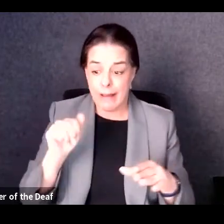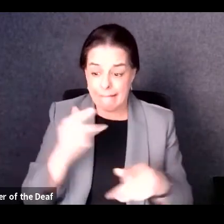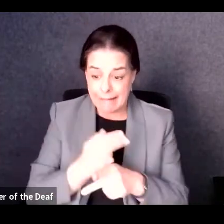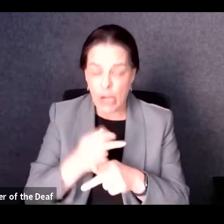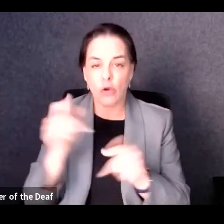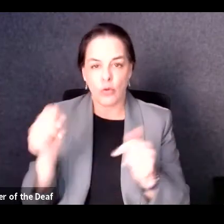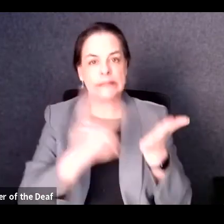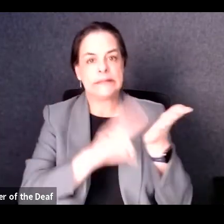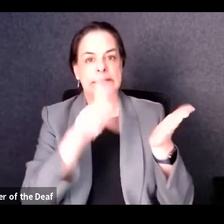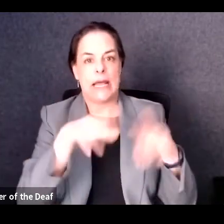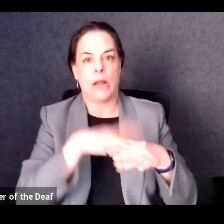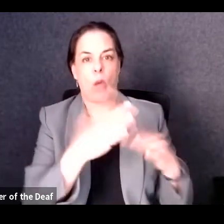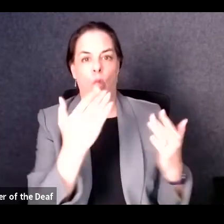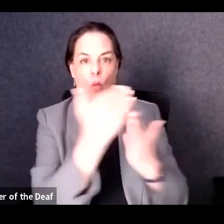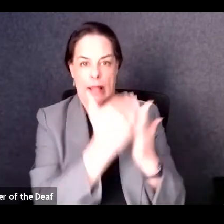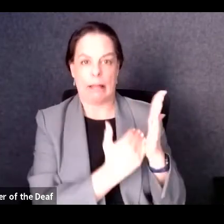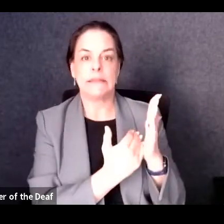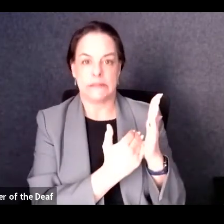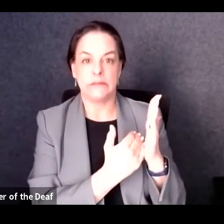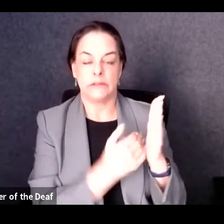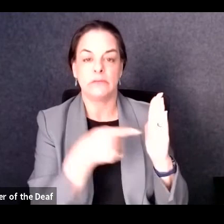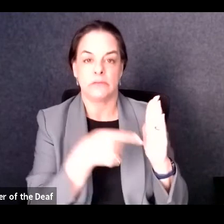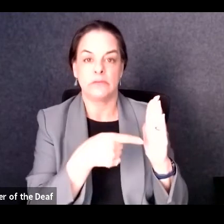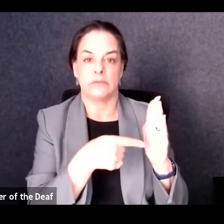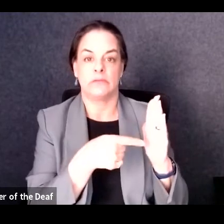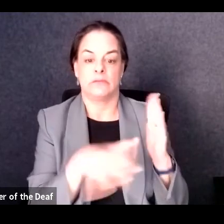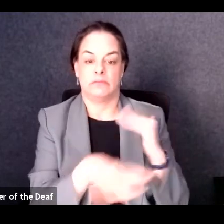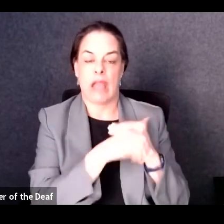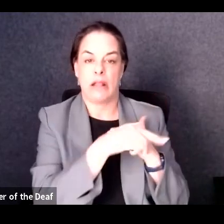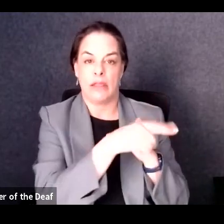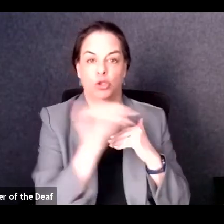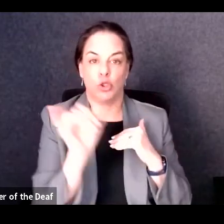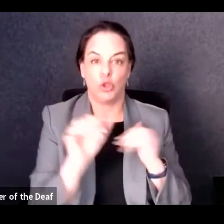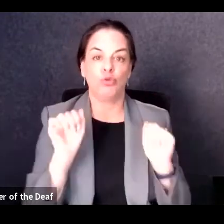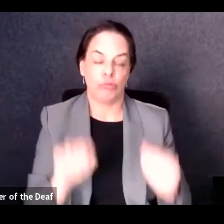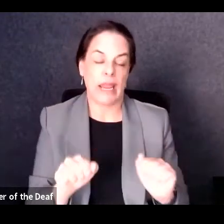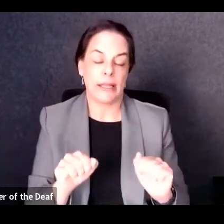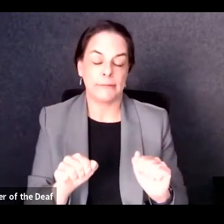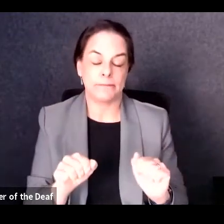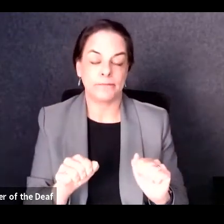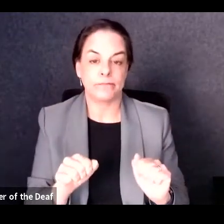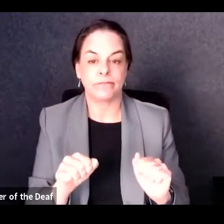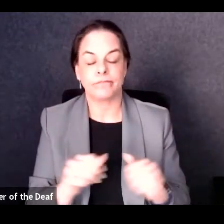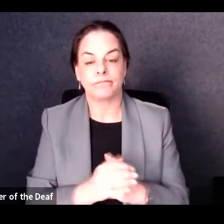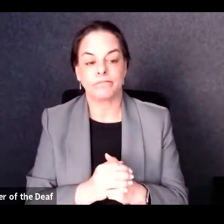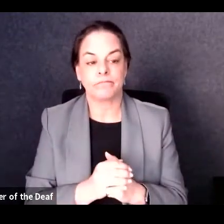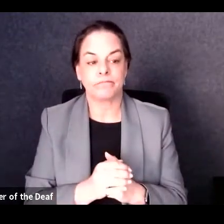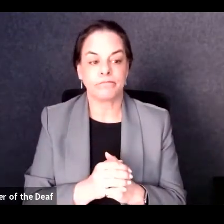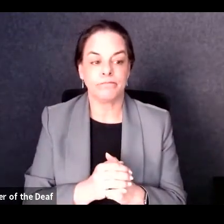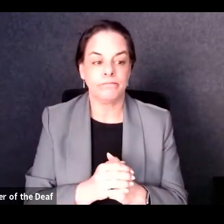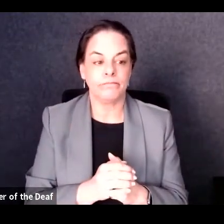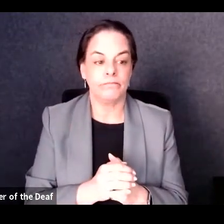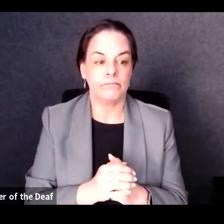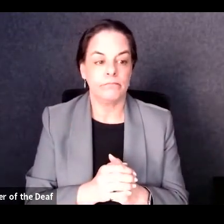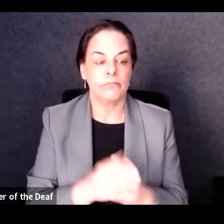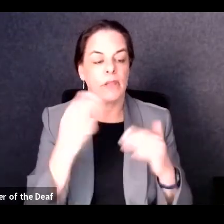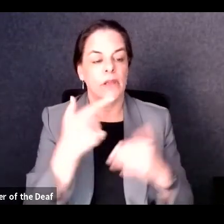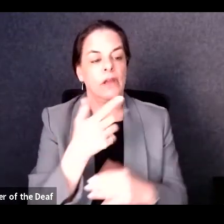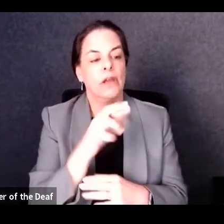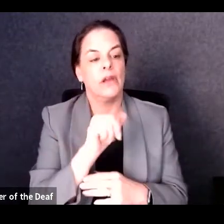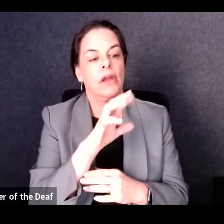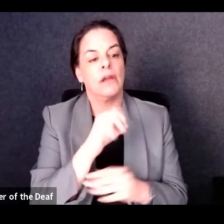and put their name there as well to await opportunity to be vaccinated. From Grace